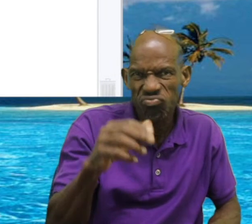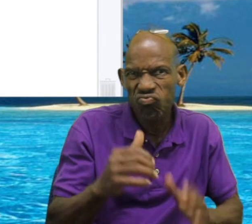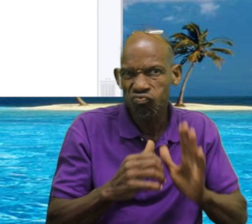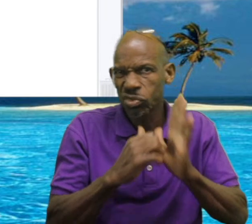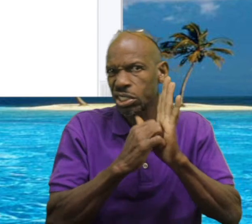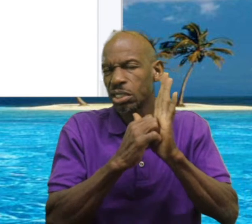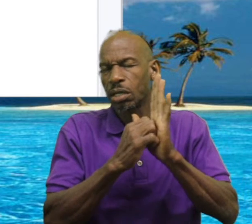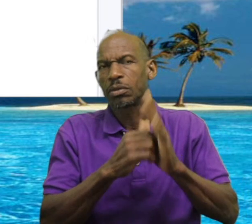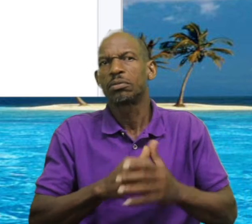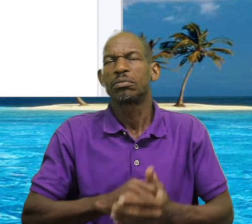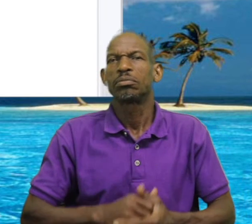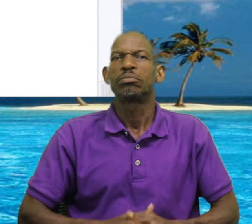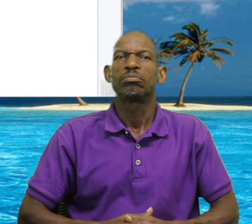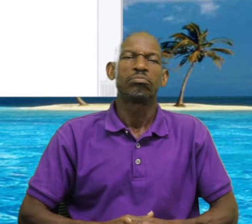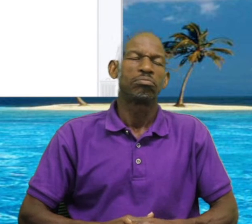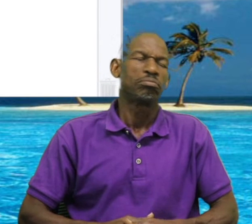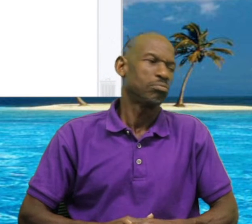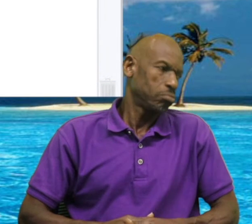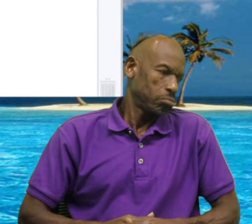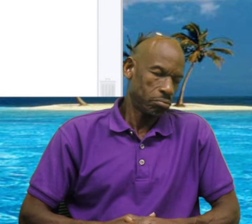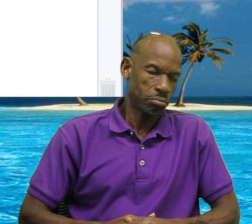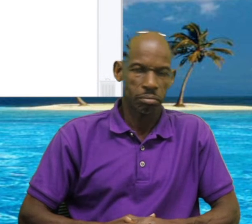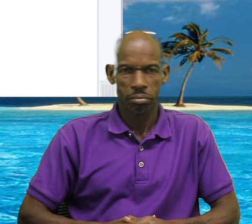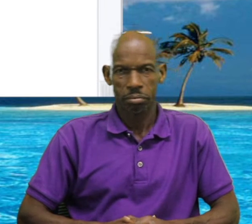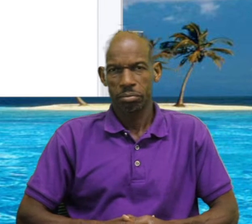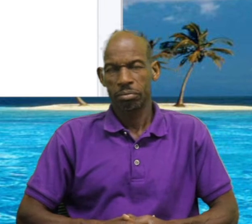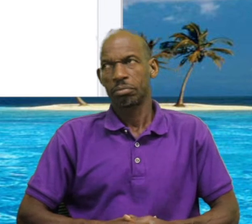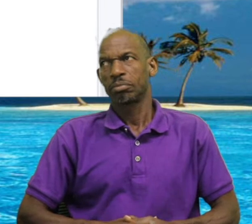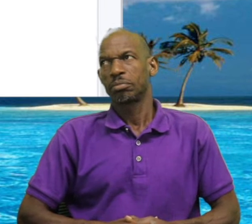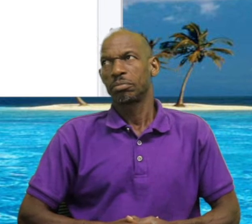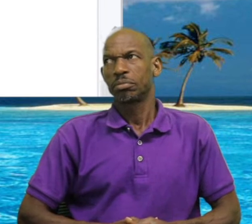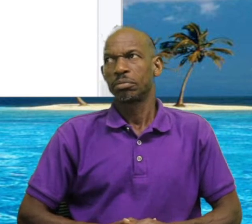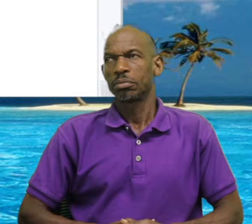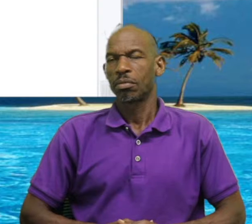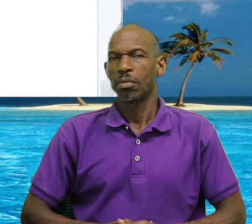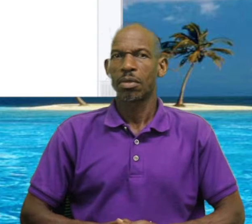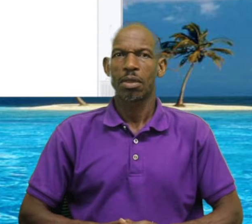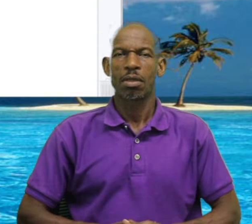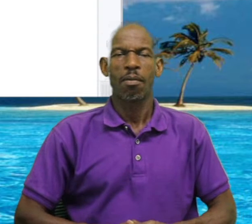is a boy, a man, is